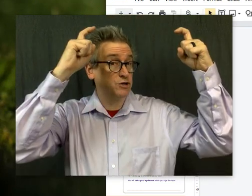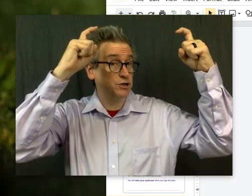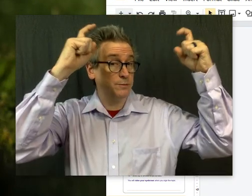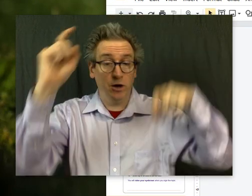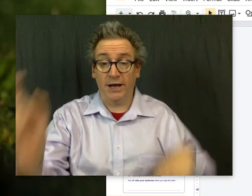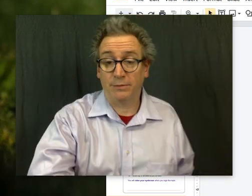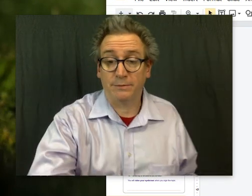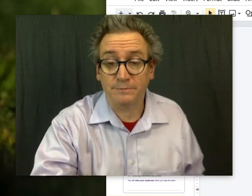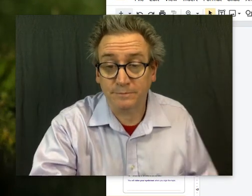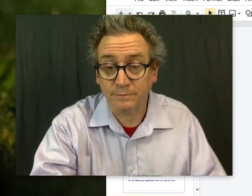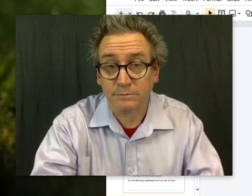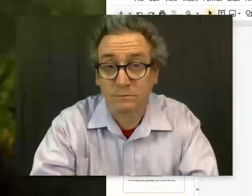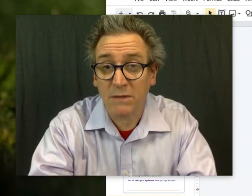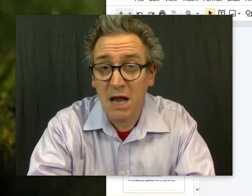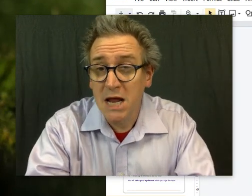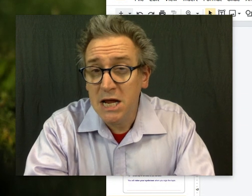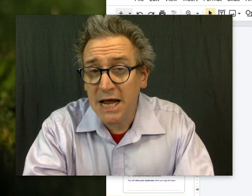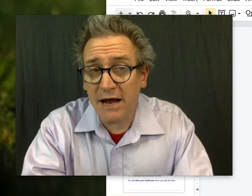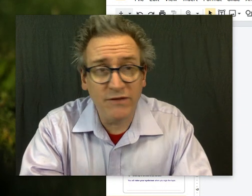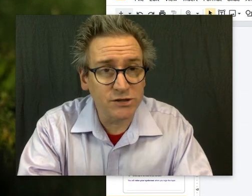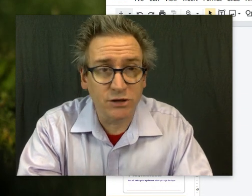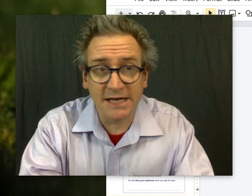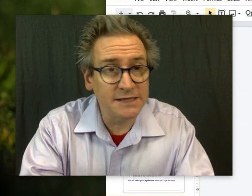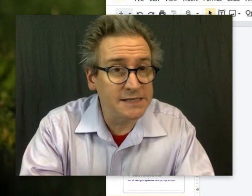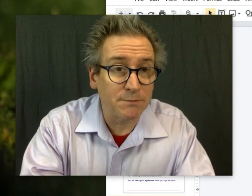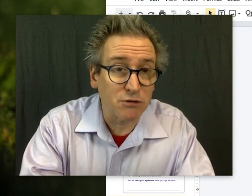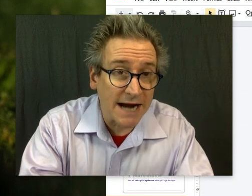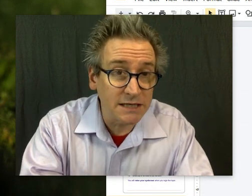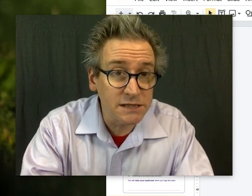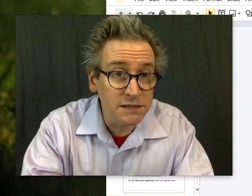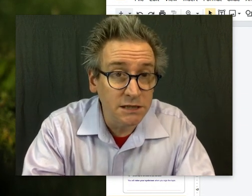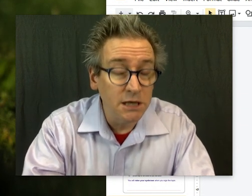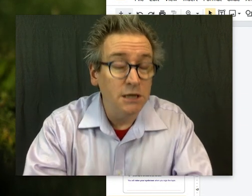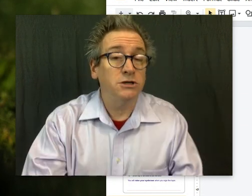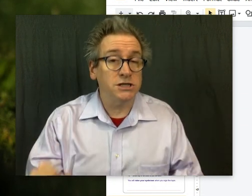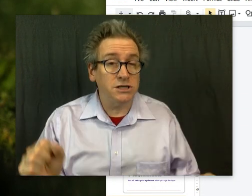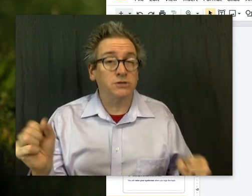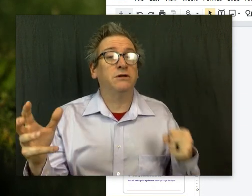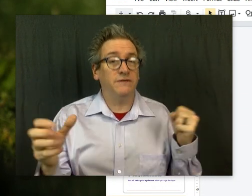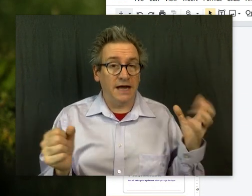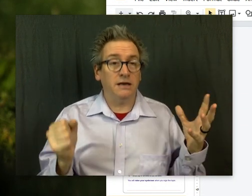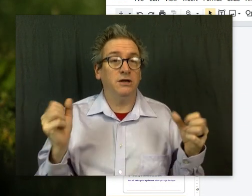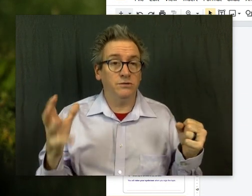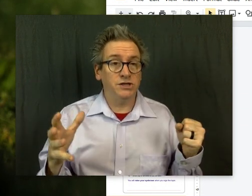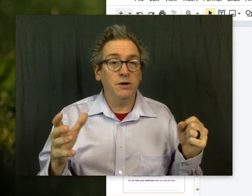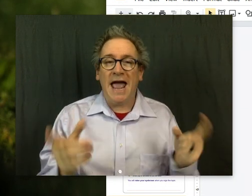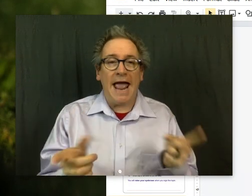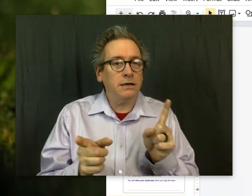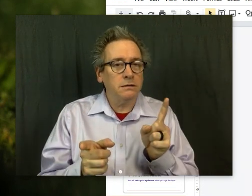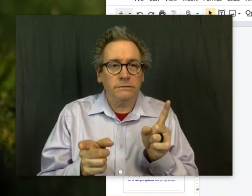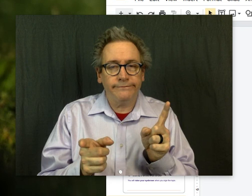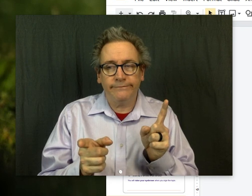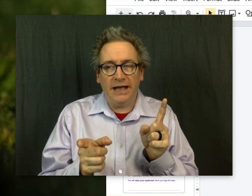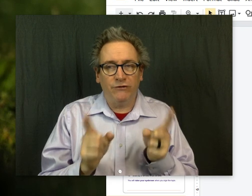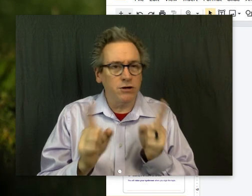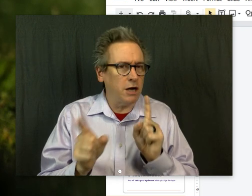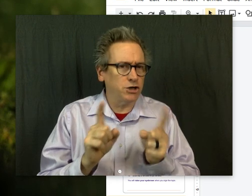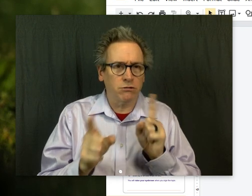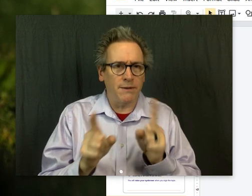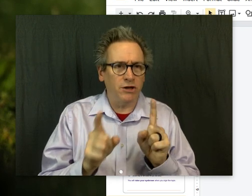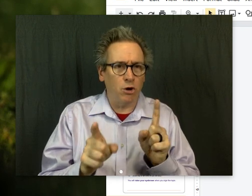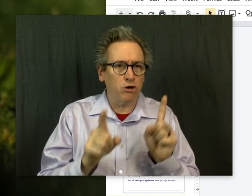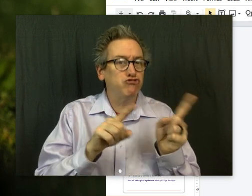eyebrows should be going up. These are good sentences to practice, just to sort of get used to. And if you're